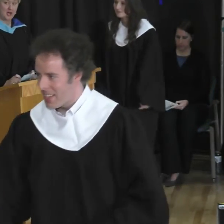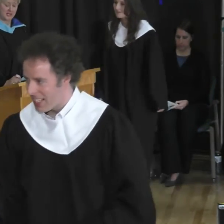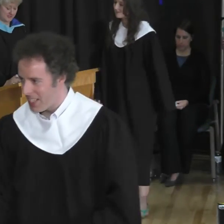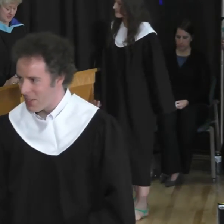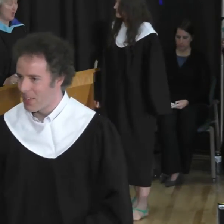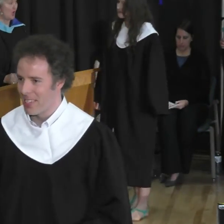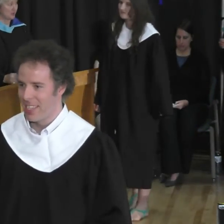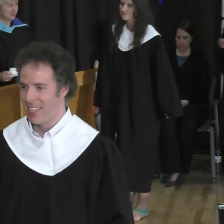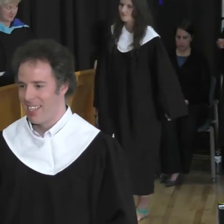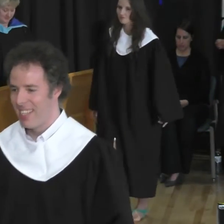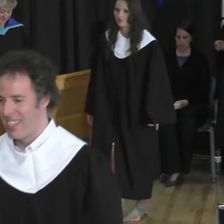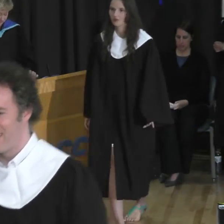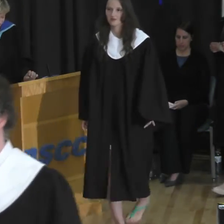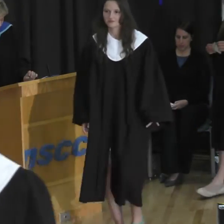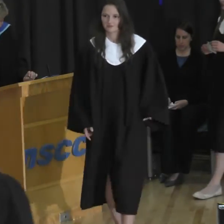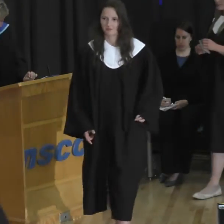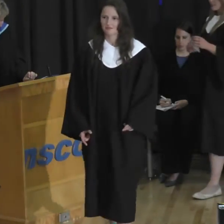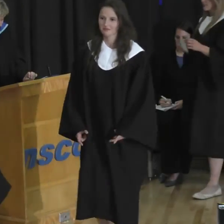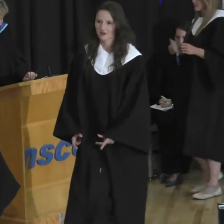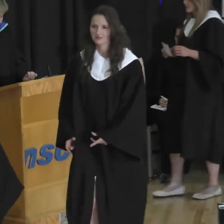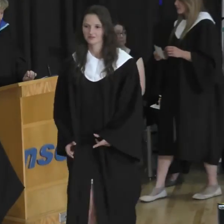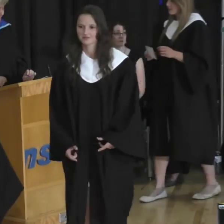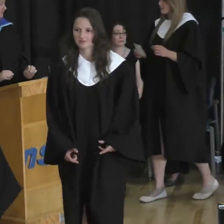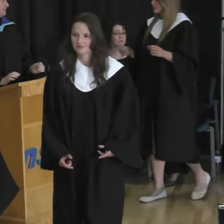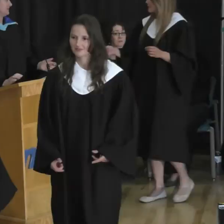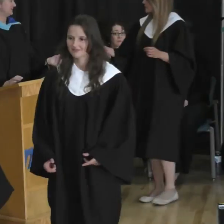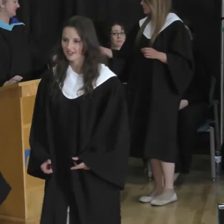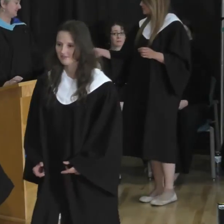Shauna Hines, Honors.